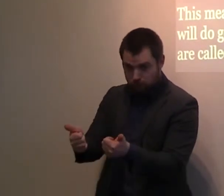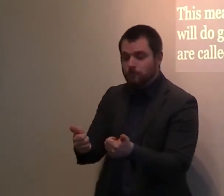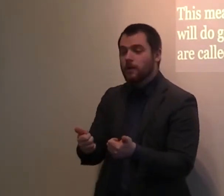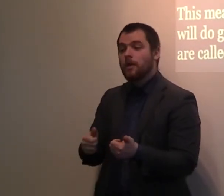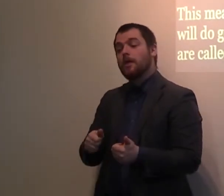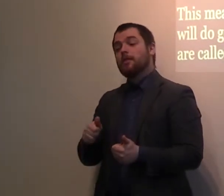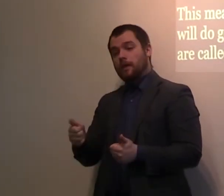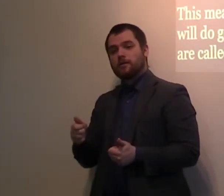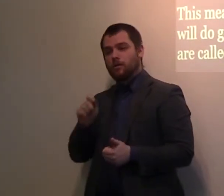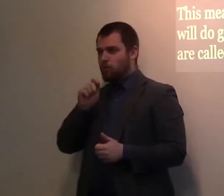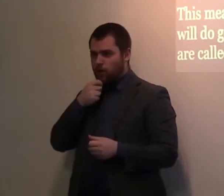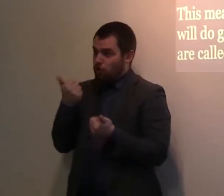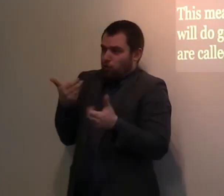I will do good works.